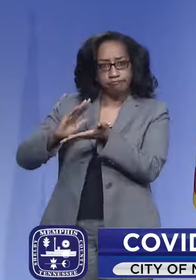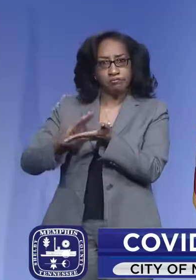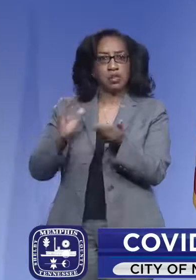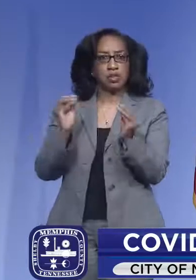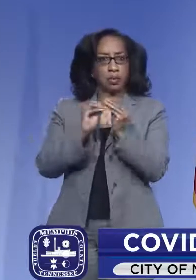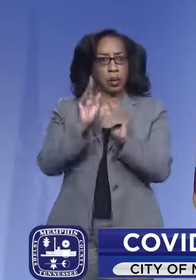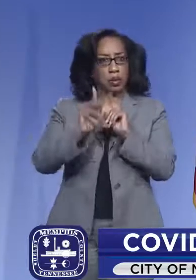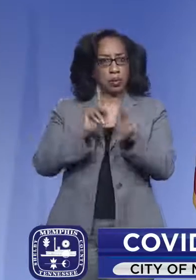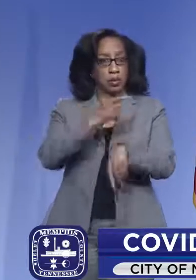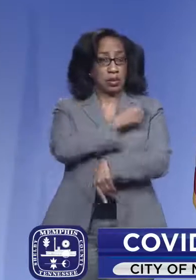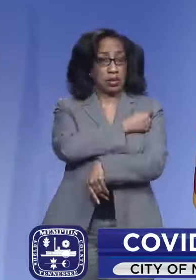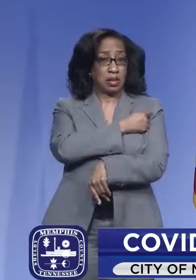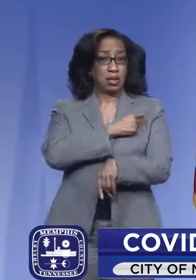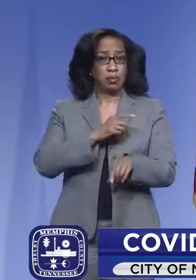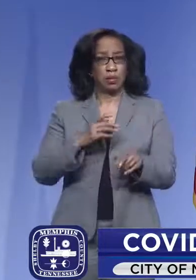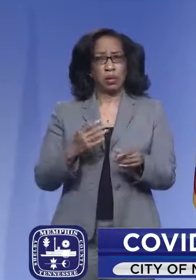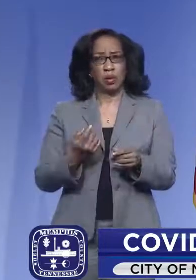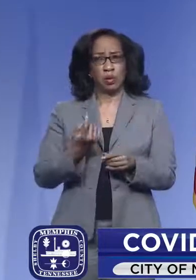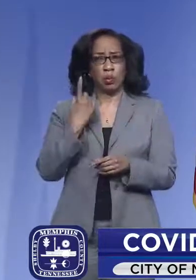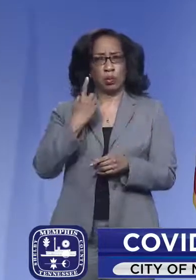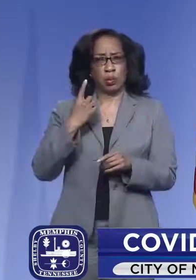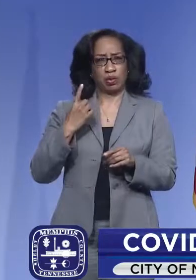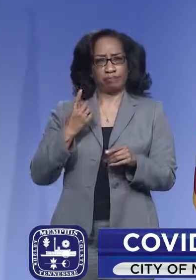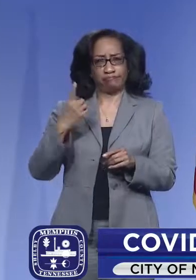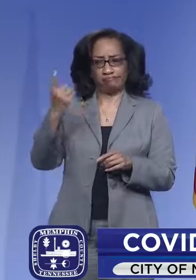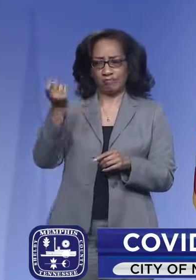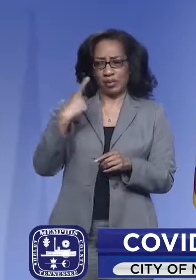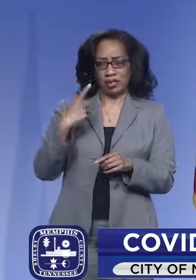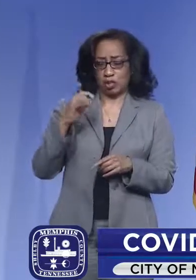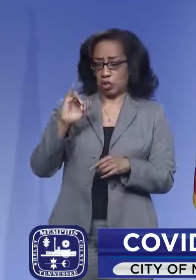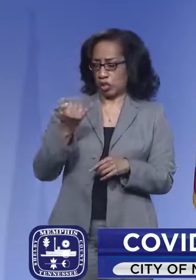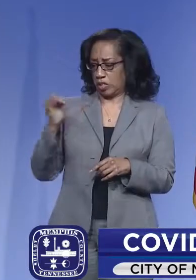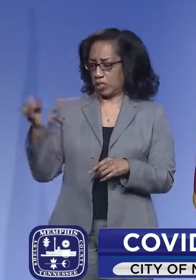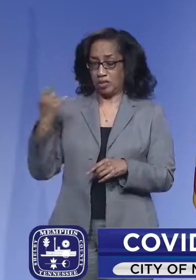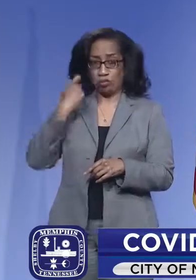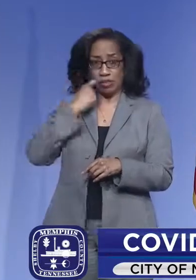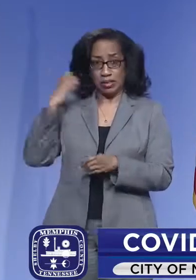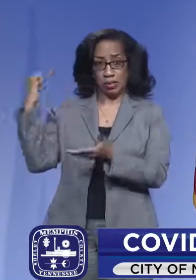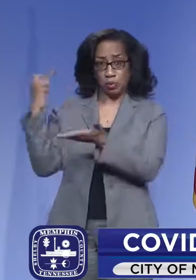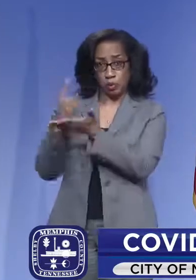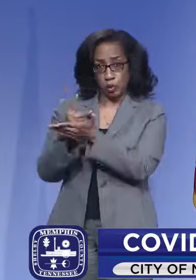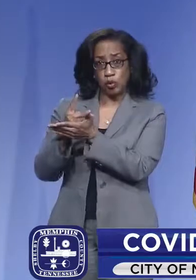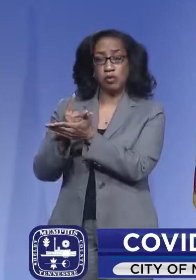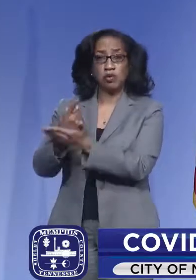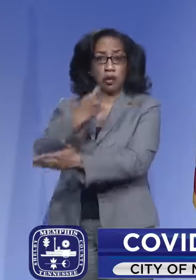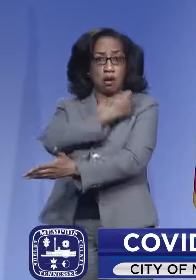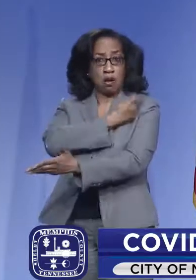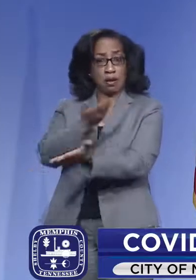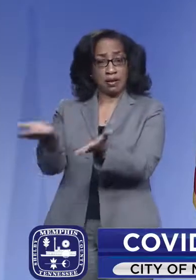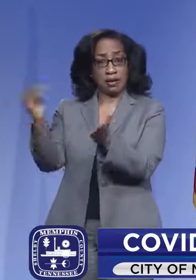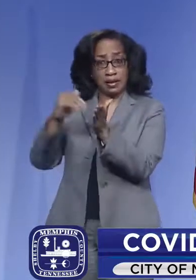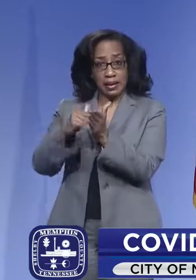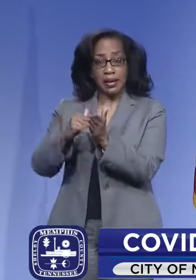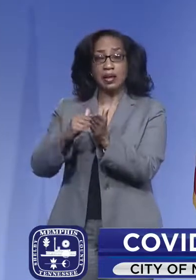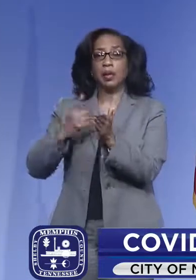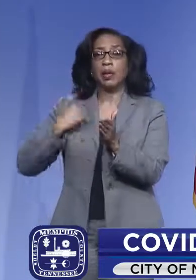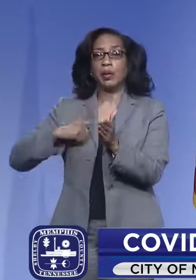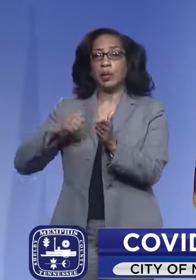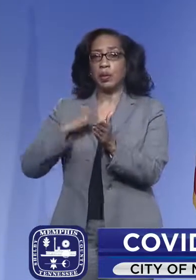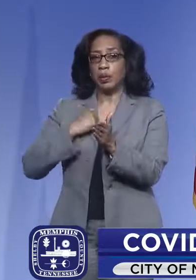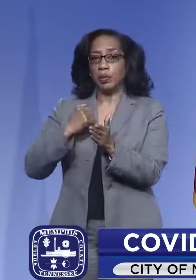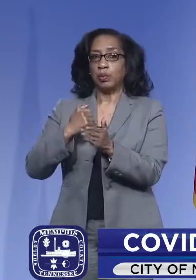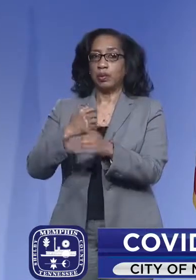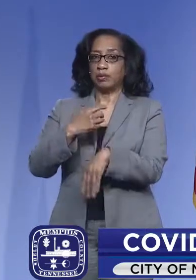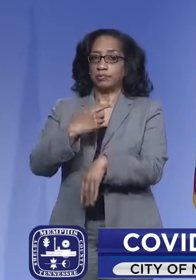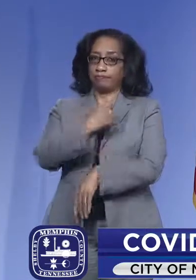question that I know people will have is about the recent approval of Johnson & Johnson vaccine for reuse. We actually are issuing that out